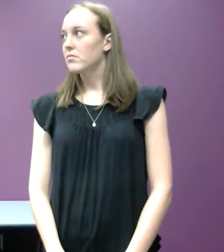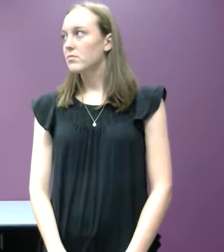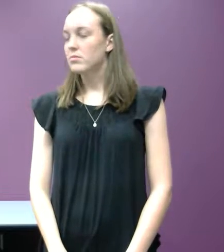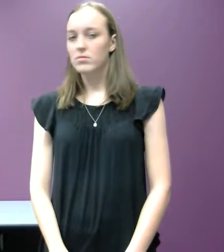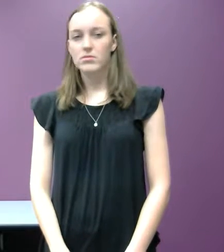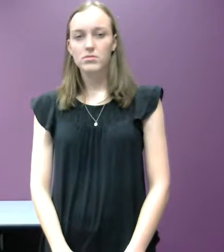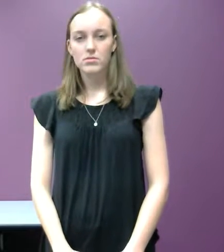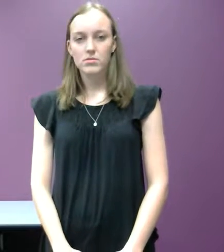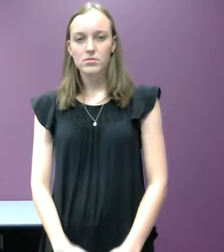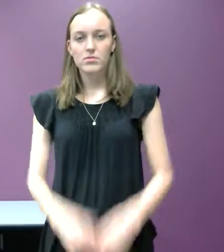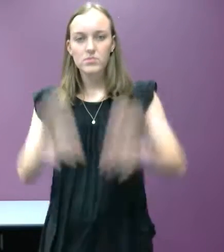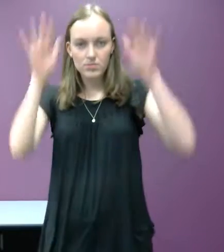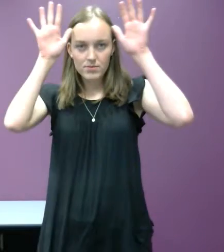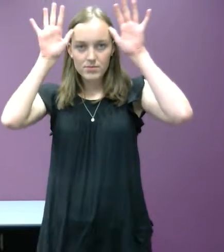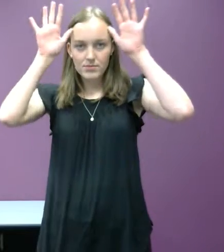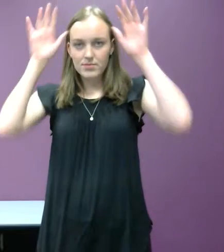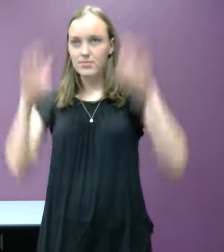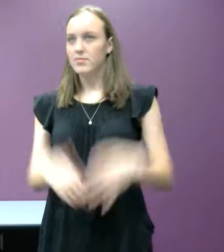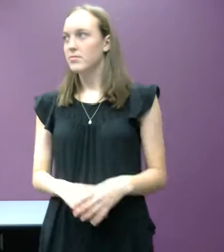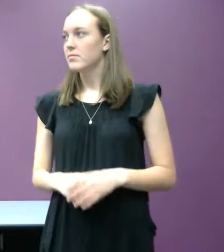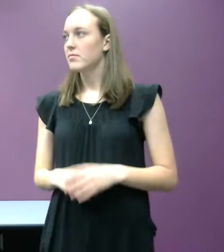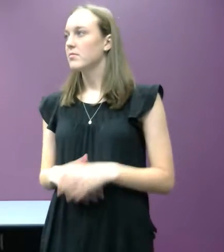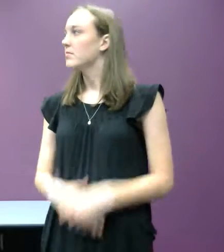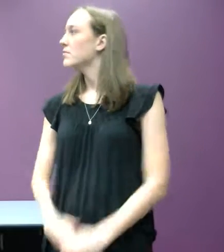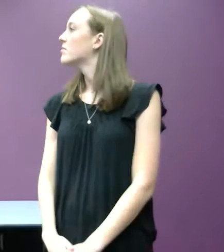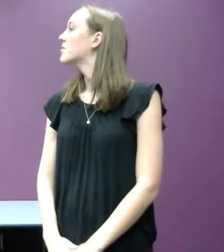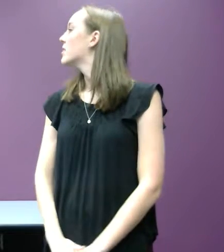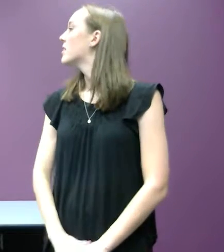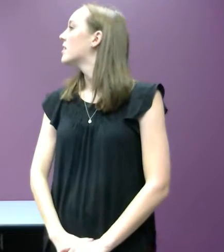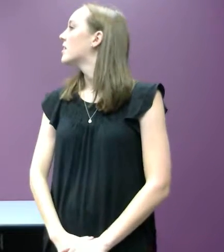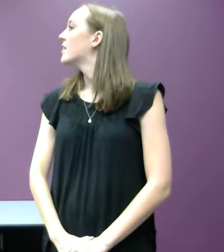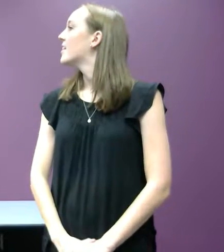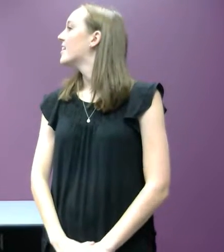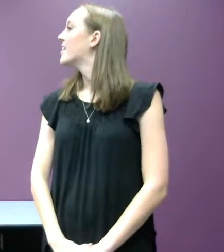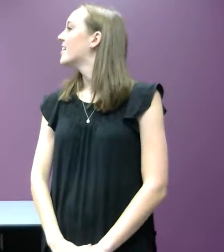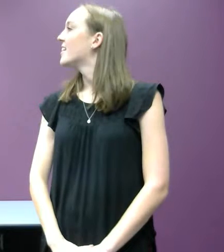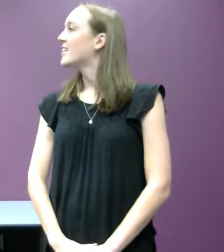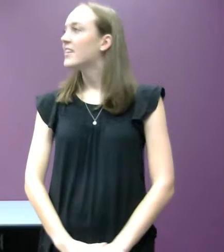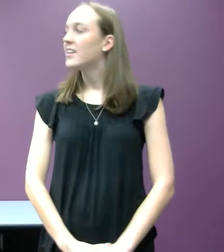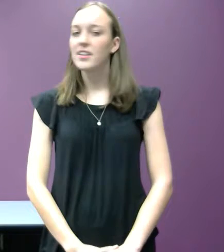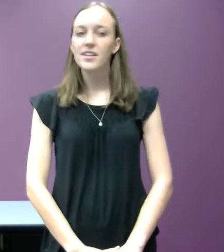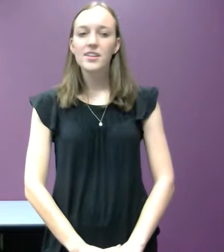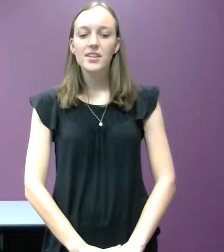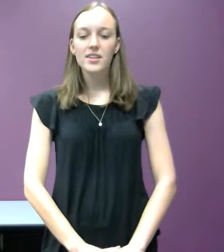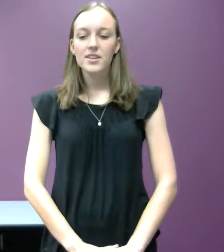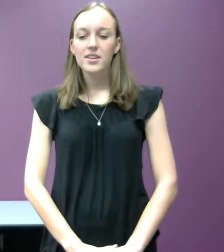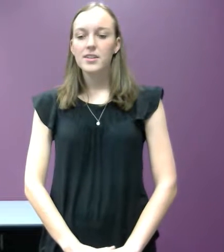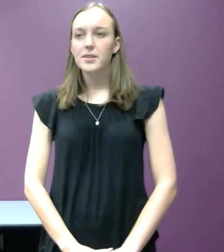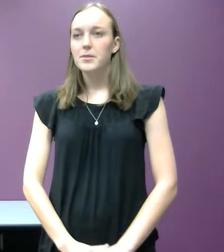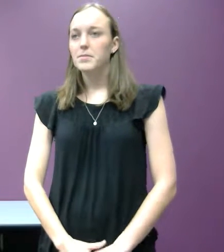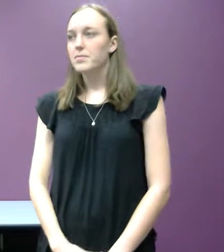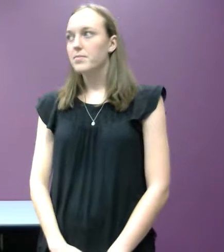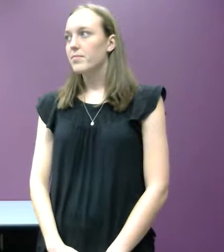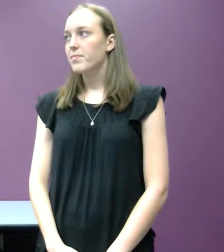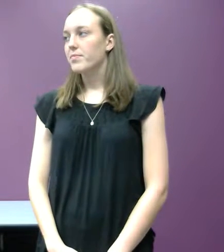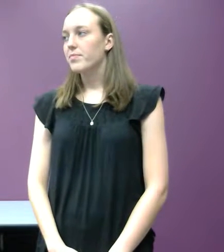it. And do we interpret the introduction? No, you don't interpret this. You just interpret the stimulus. You just have to listen to